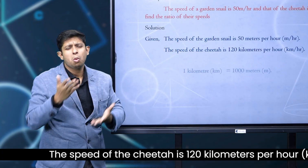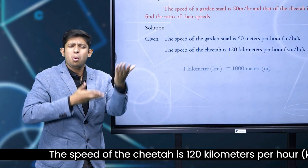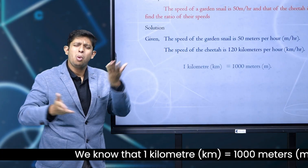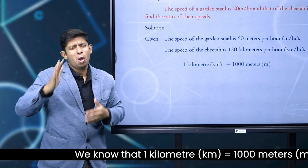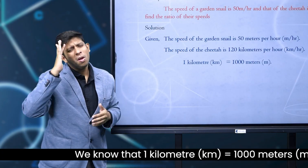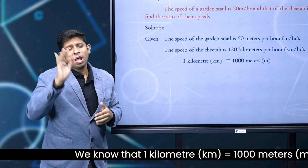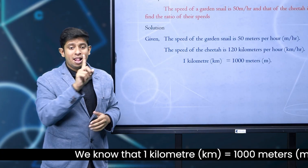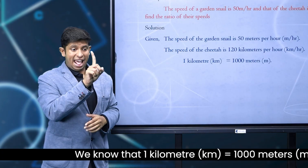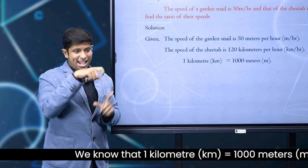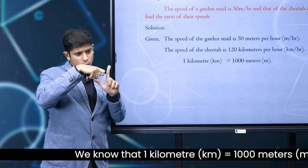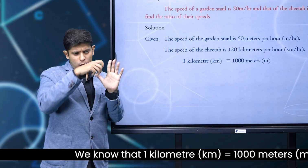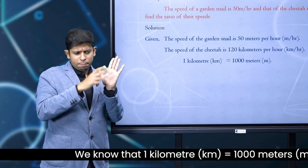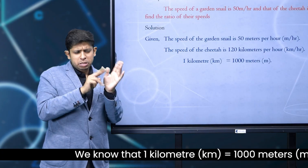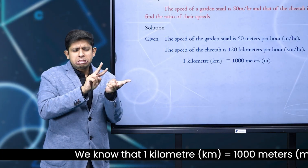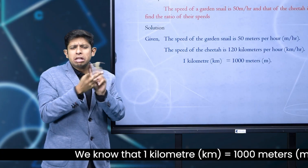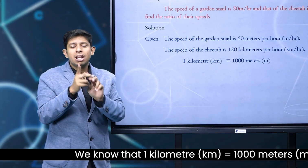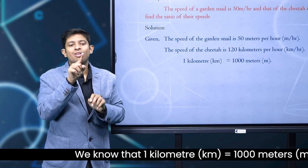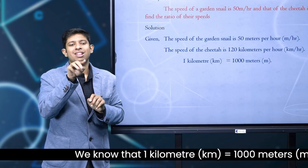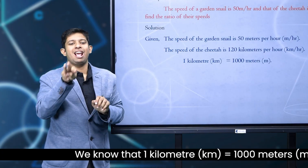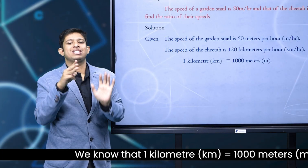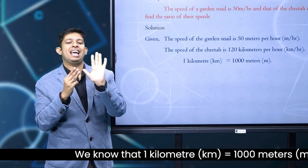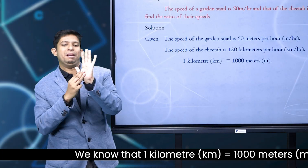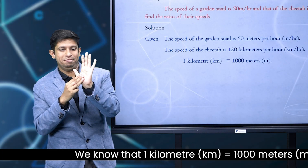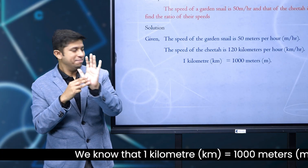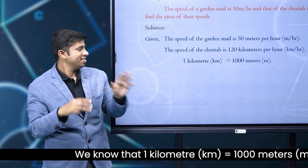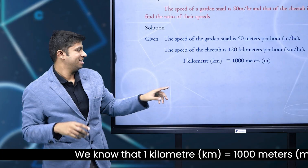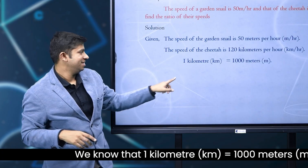We know that 1 kilometer is equal to 1000 meters.